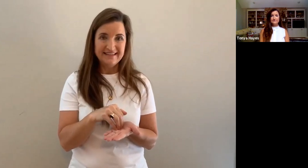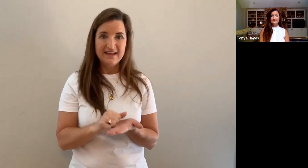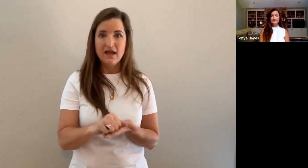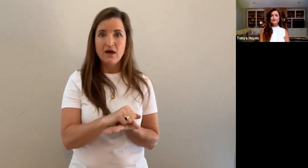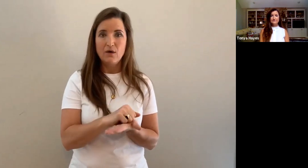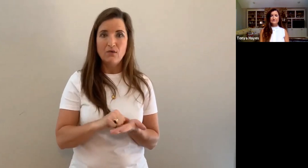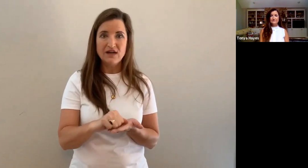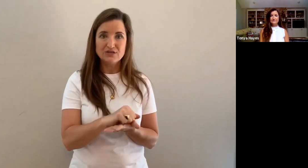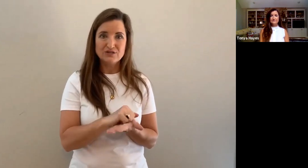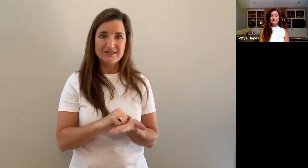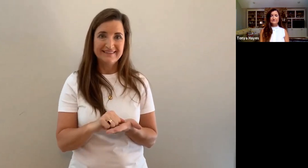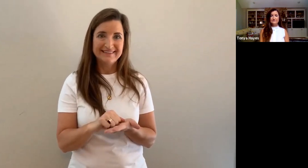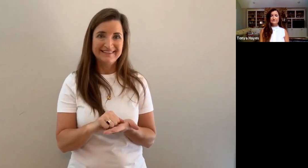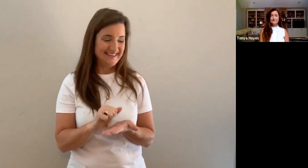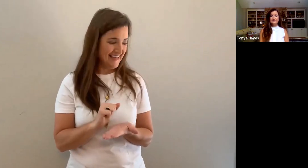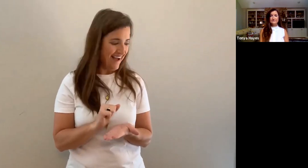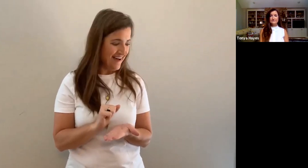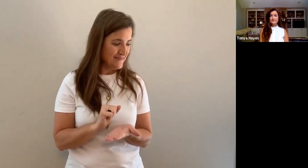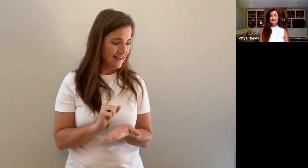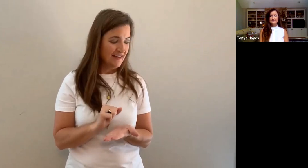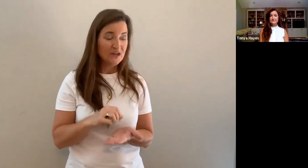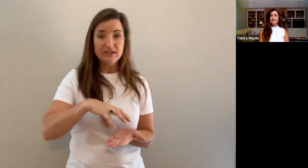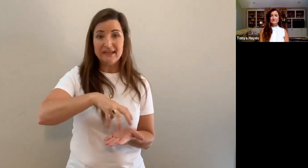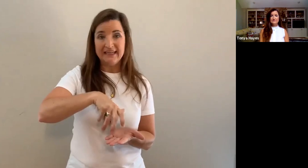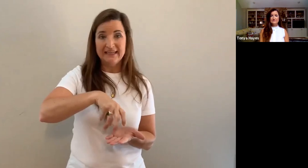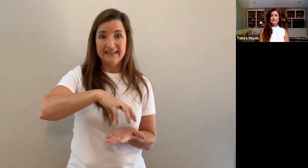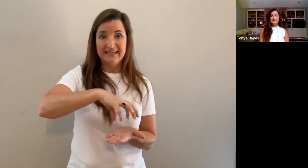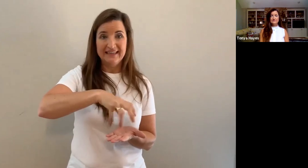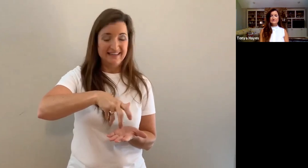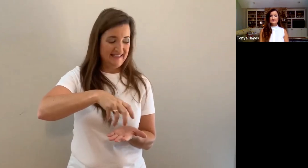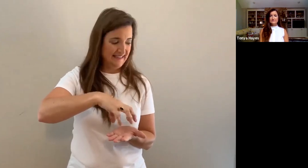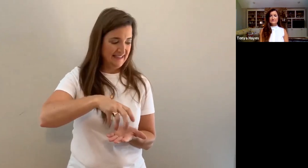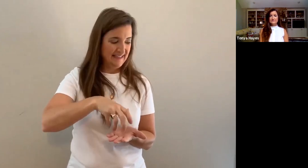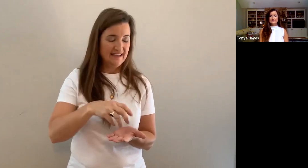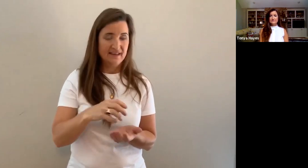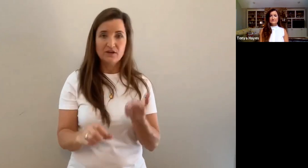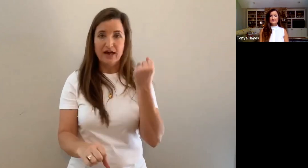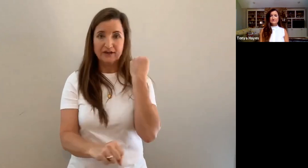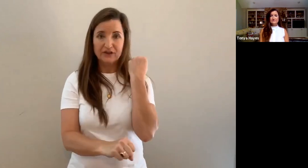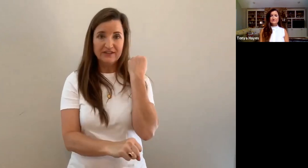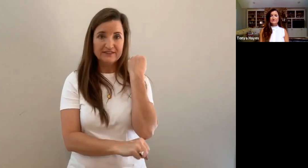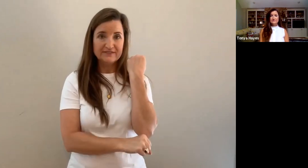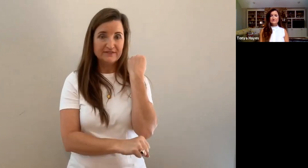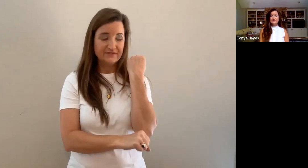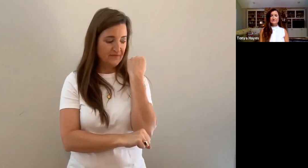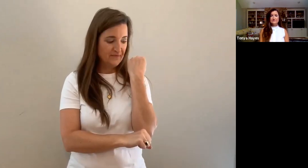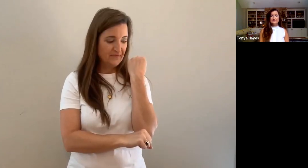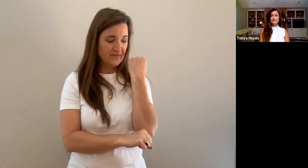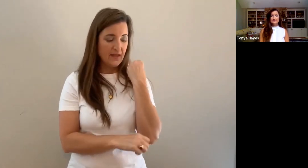Again. Wash. Good job. Cookie. cracker,